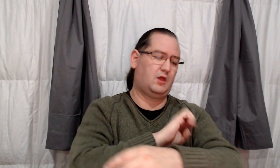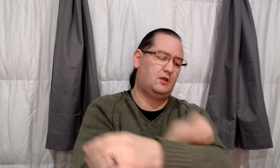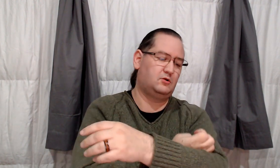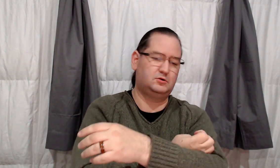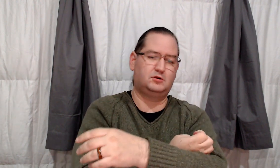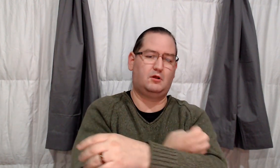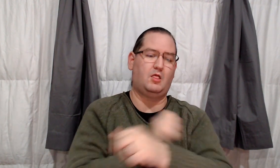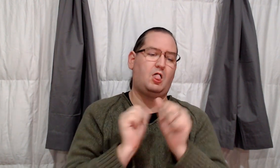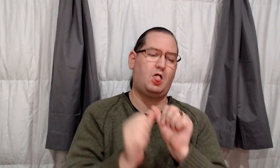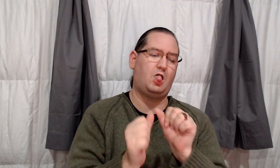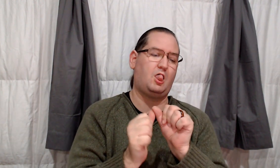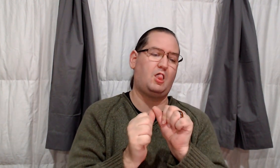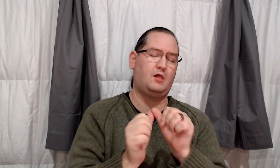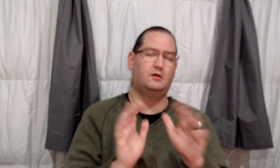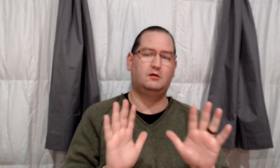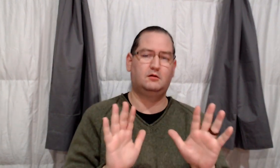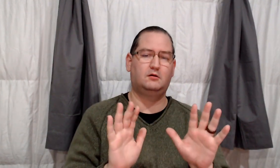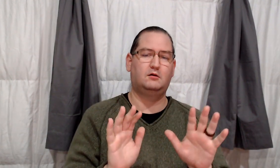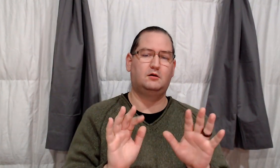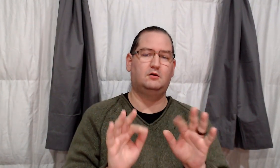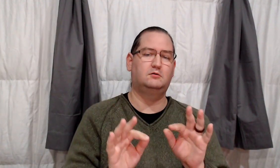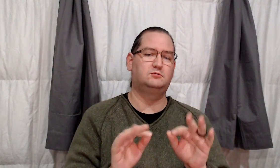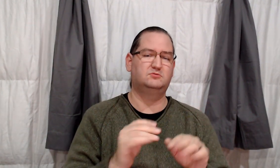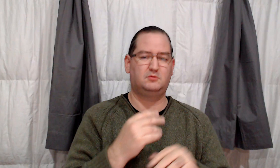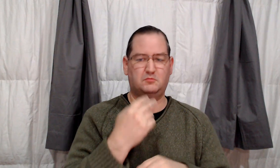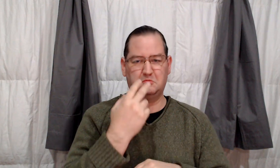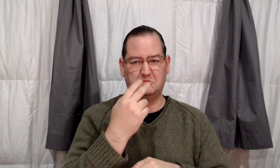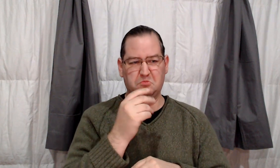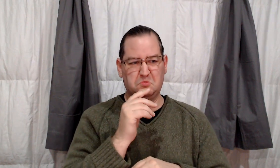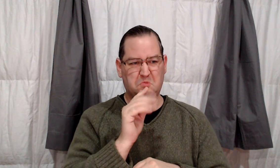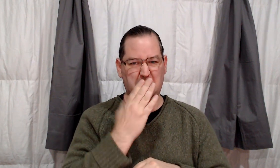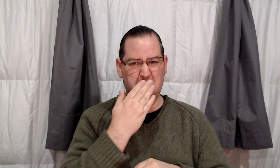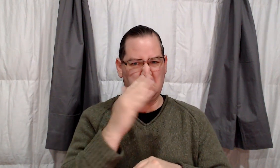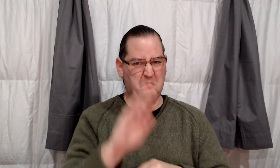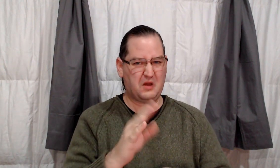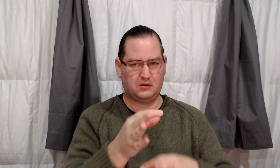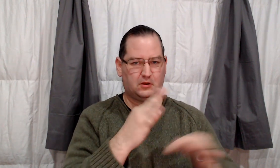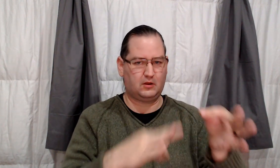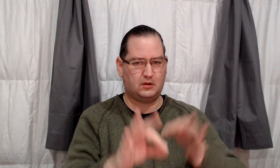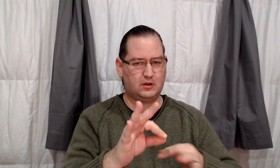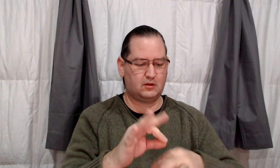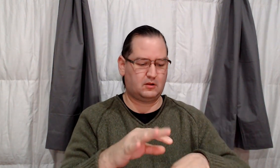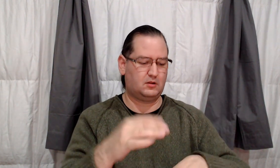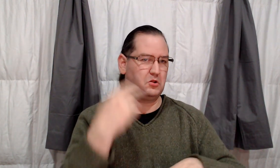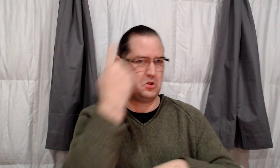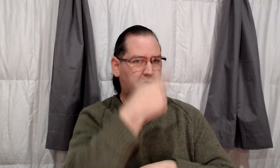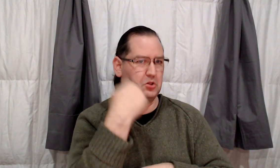poor substitute for your looks, your skin, your hair, your teeth, your tongue, your throat.